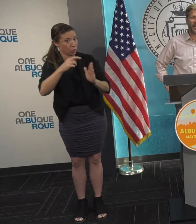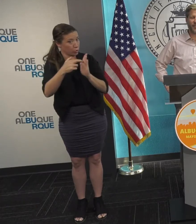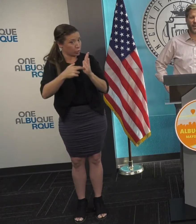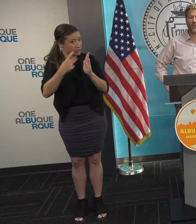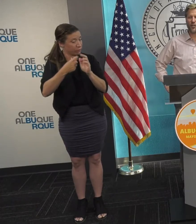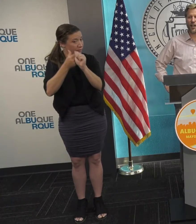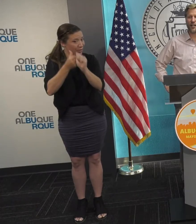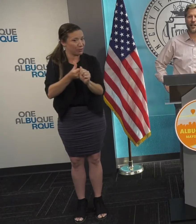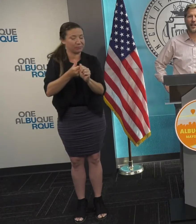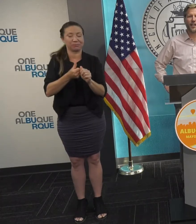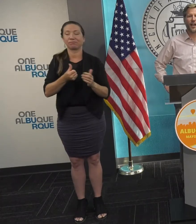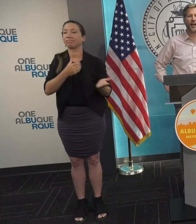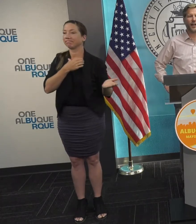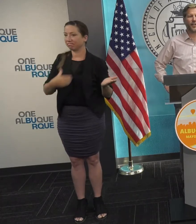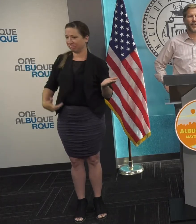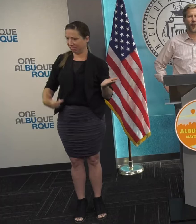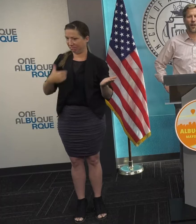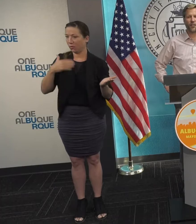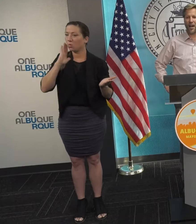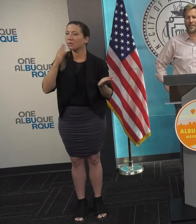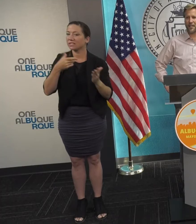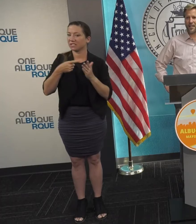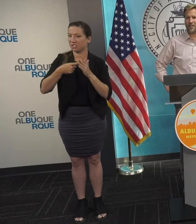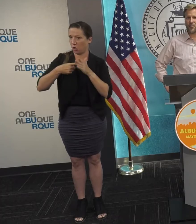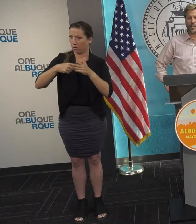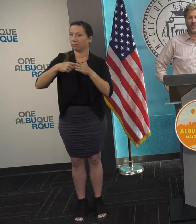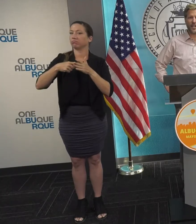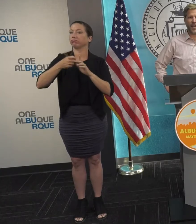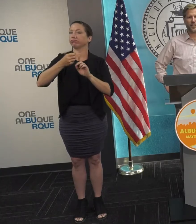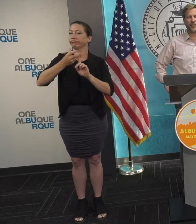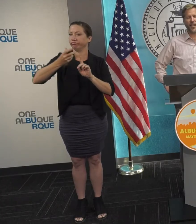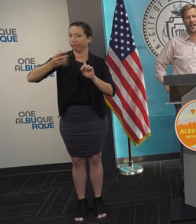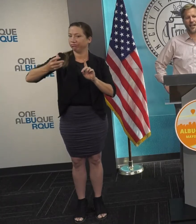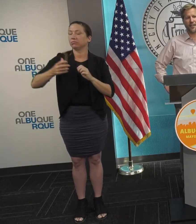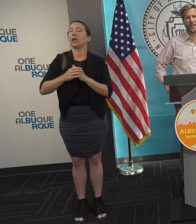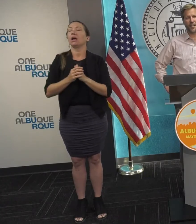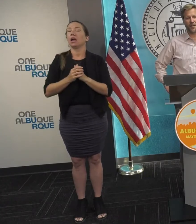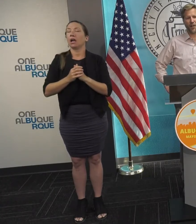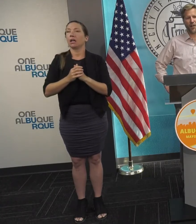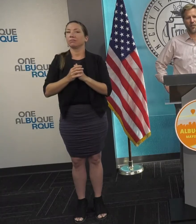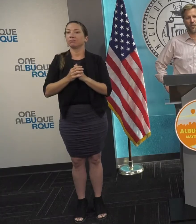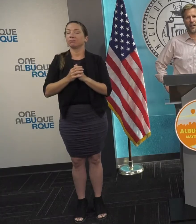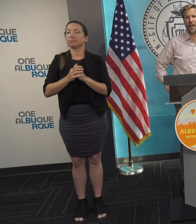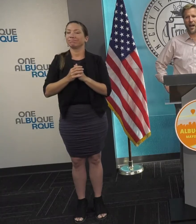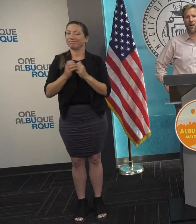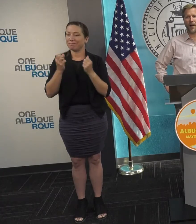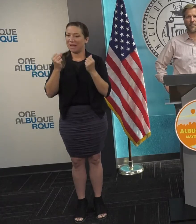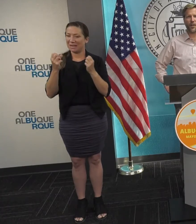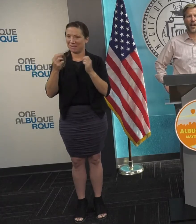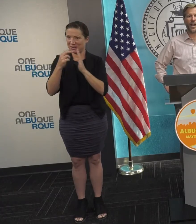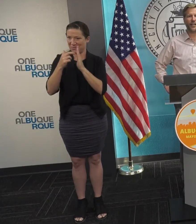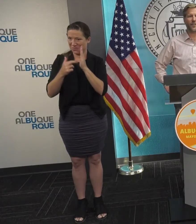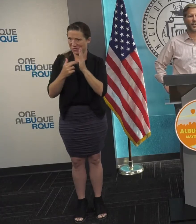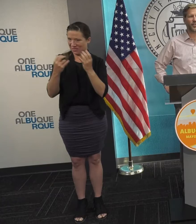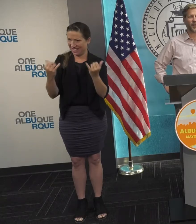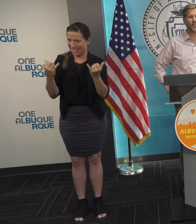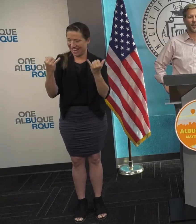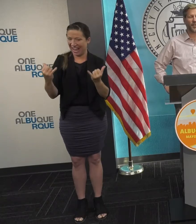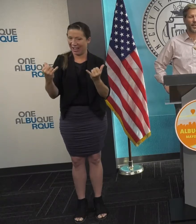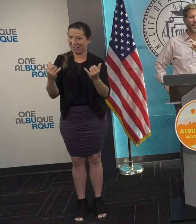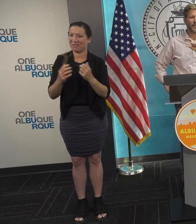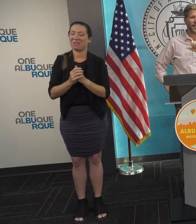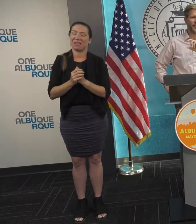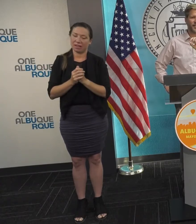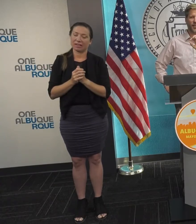can add in whatever you'd like. There are lots and lots of strings attached, and these are right now at a very high level in terms